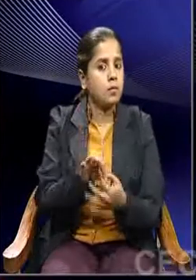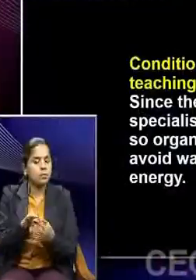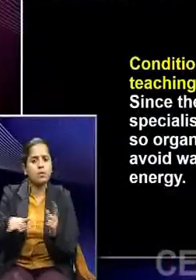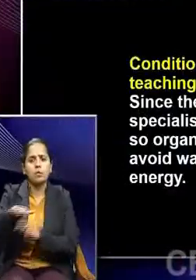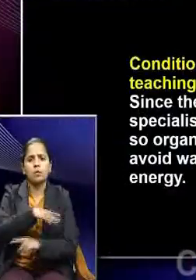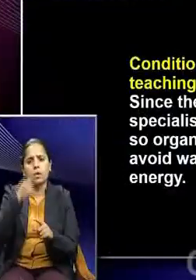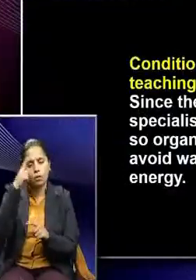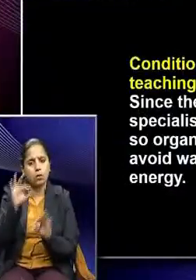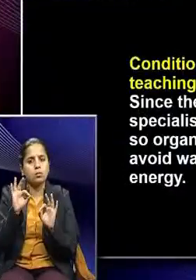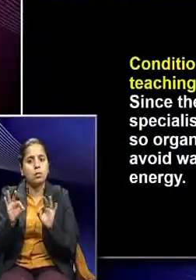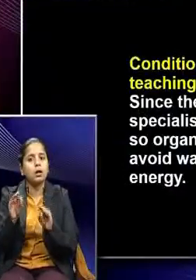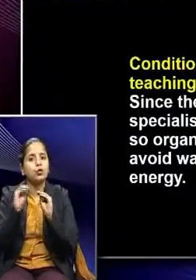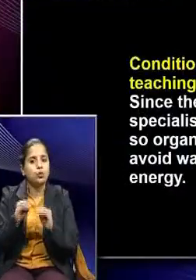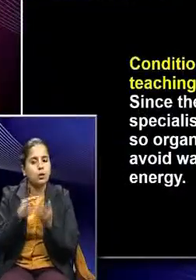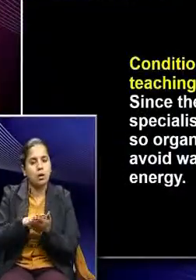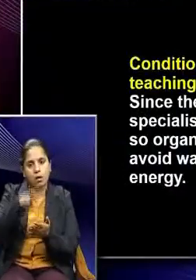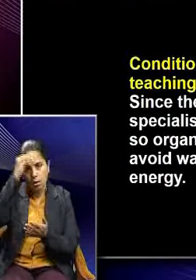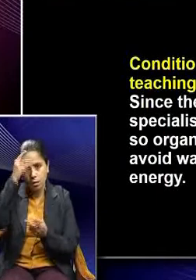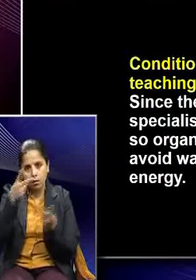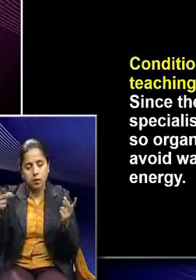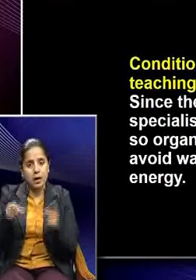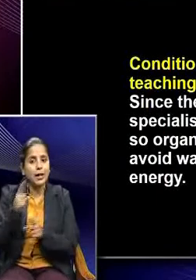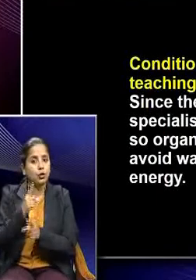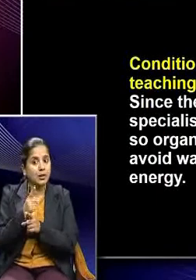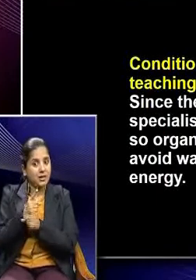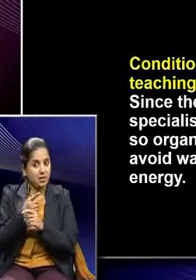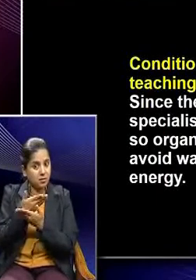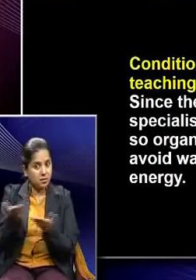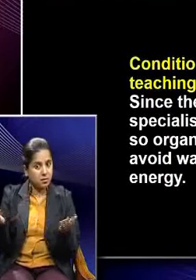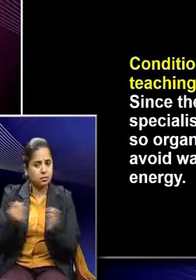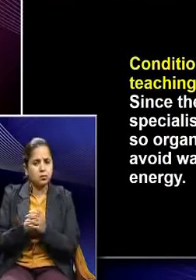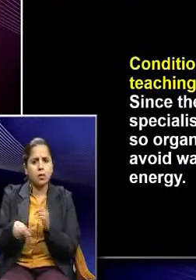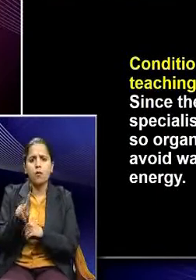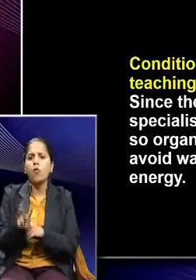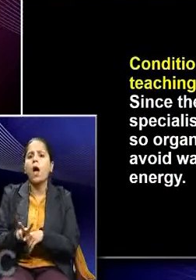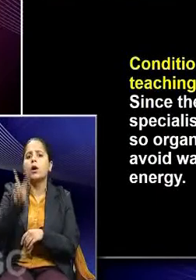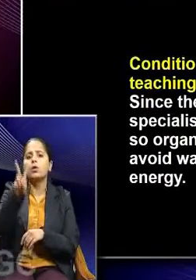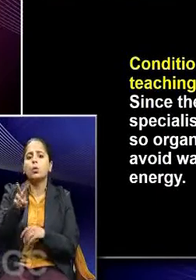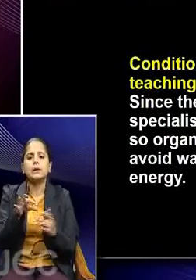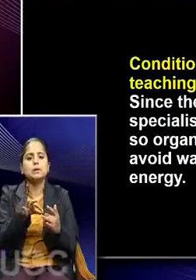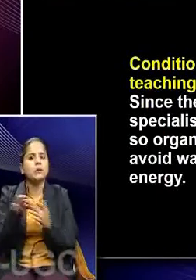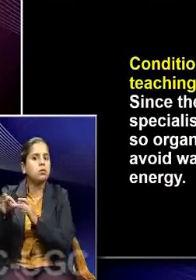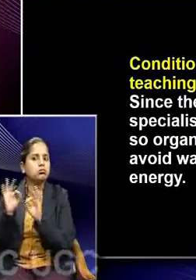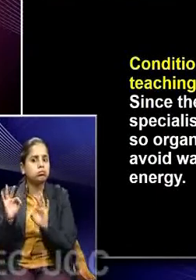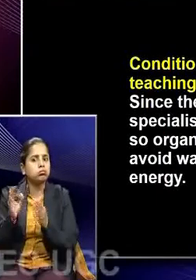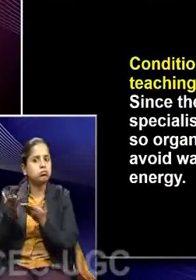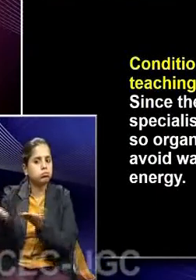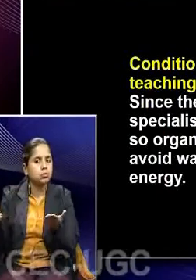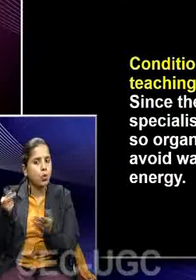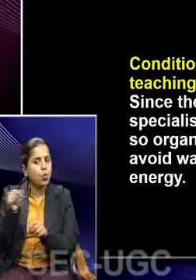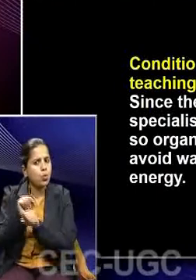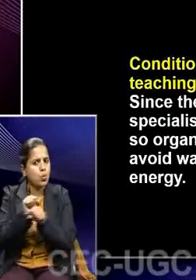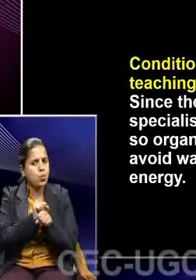for effective teaching and learning, that is since a teacher is a valuable specialist, his work should be